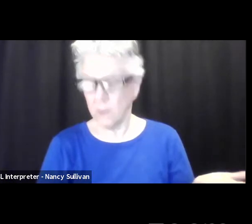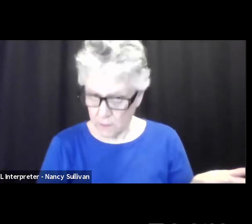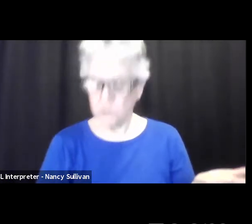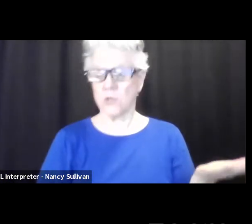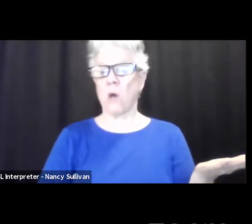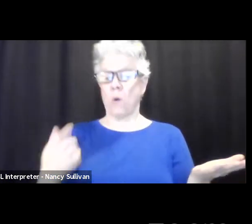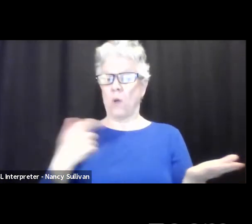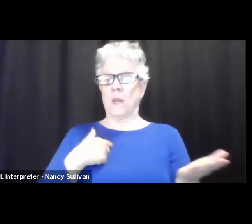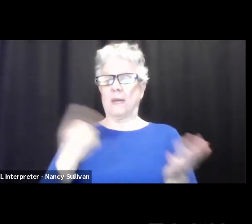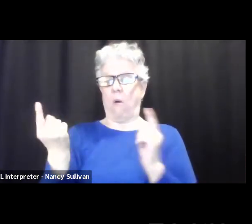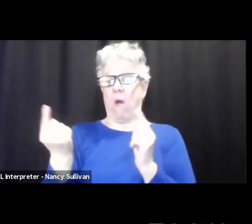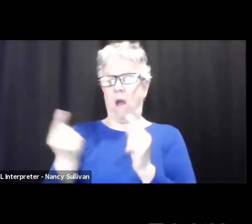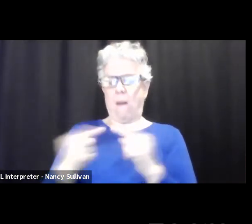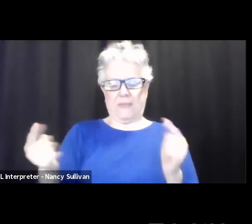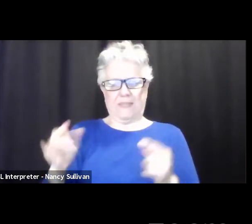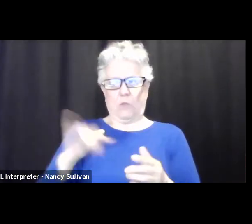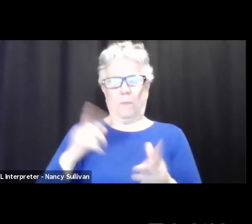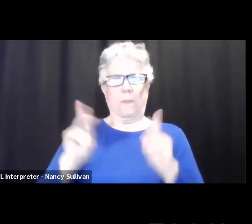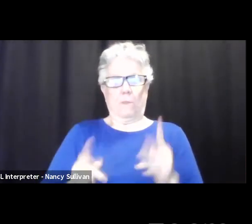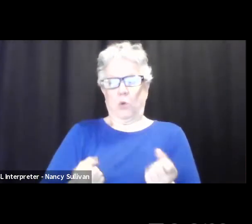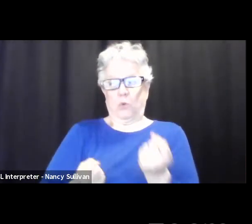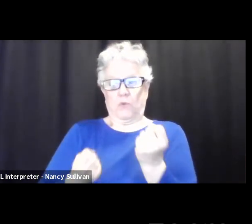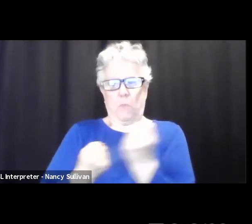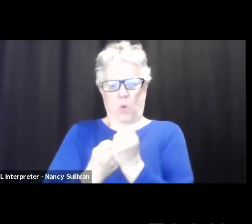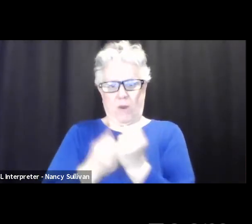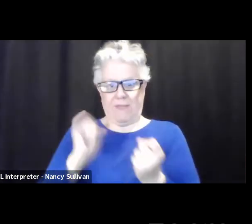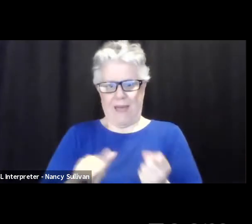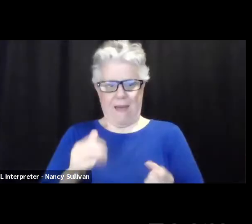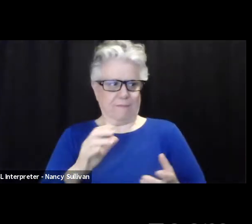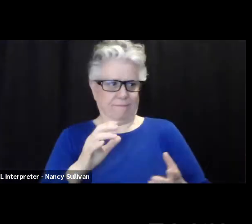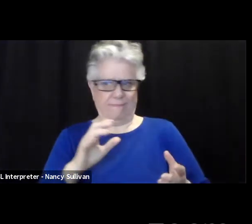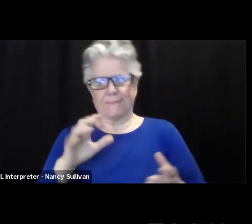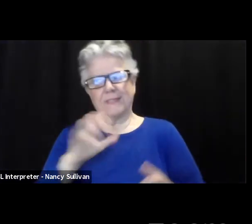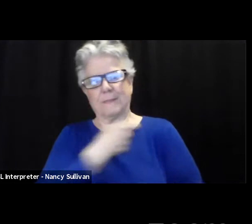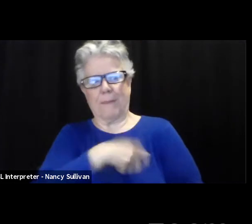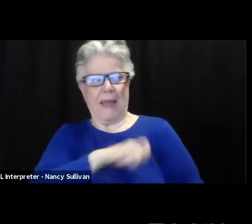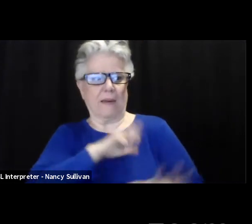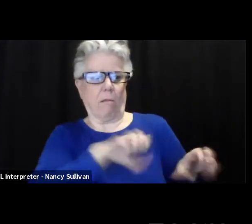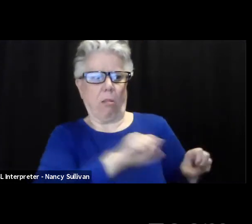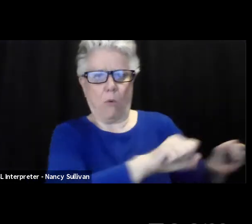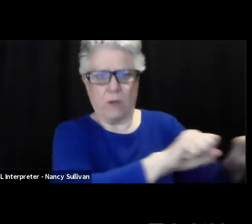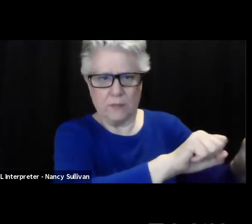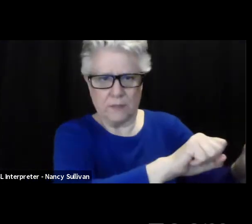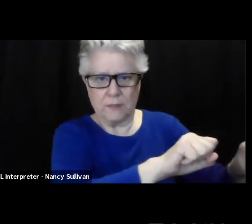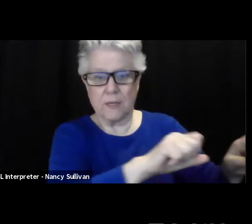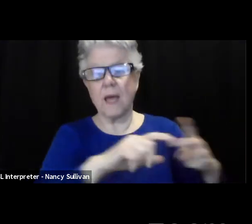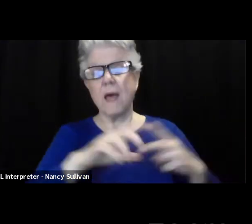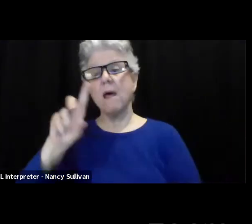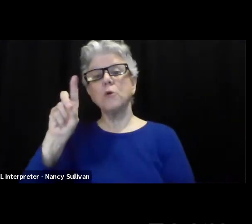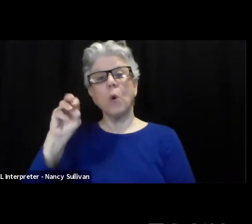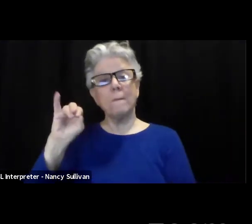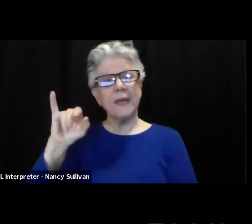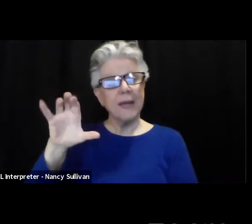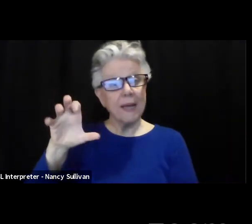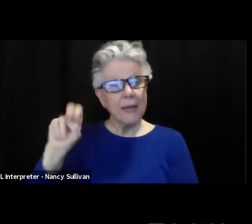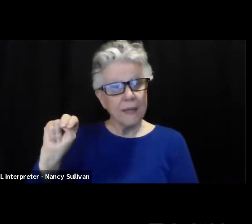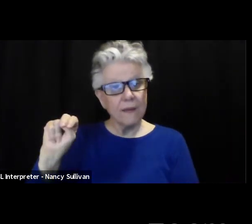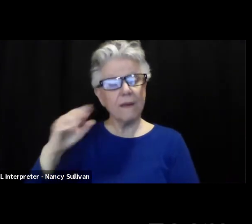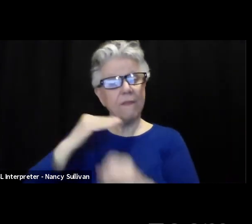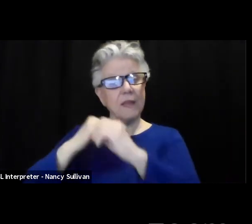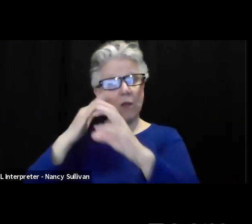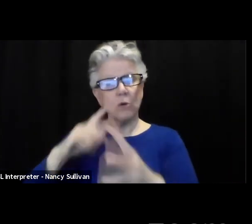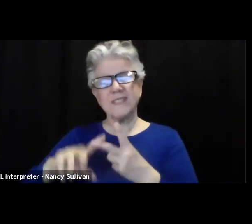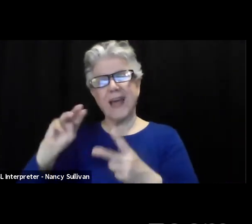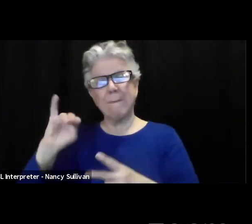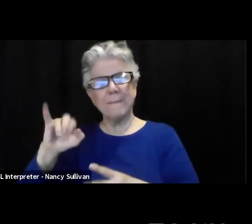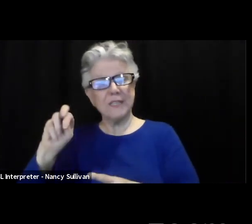opposition to the advocates of the Spanish colonial enterprise, Dominican theologians and missionaries associated with